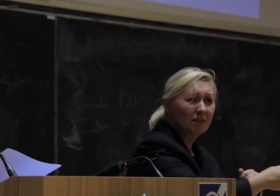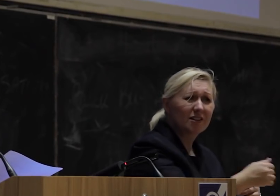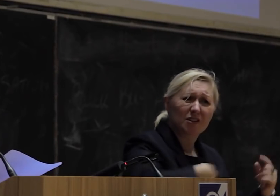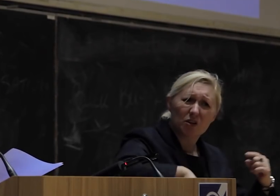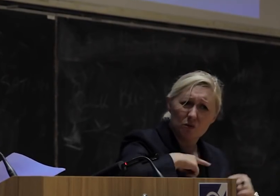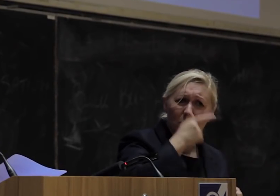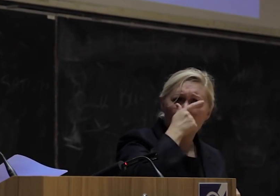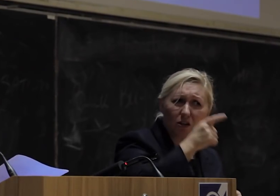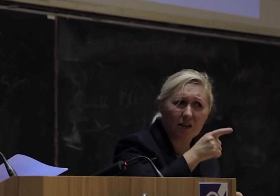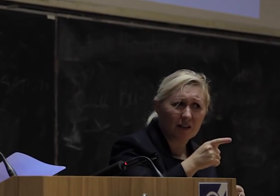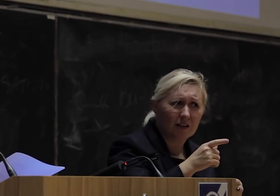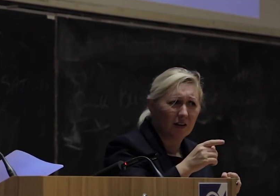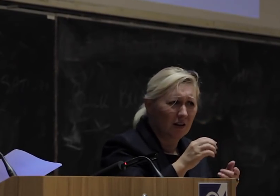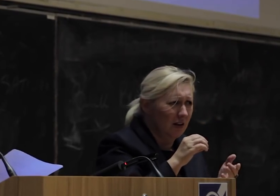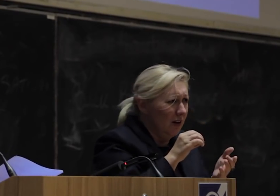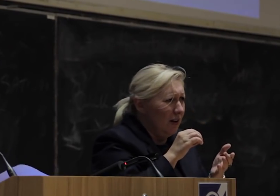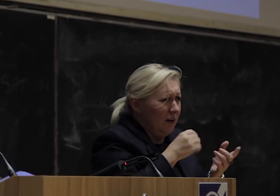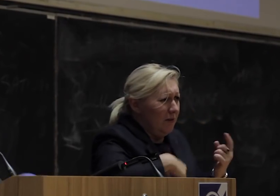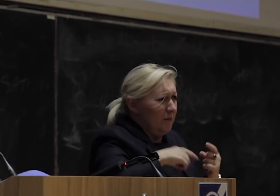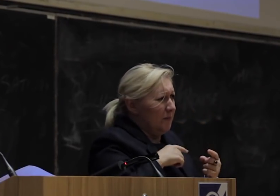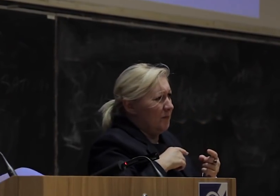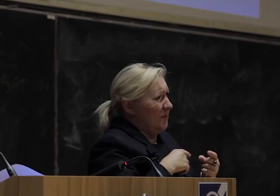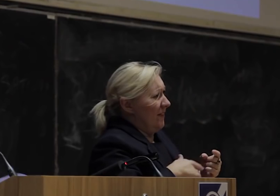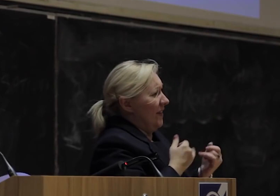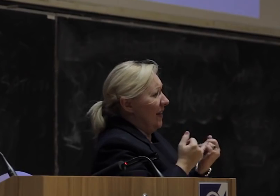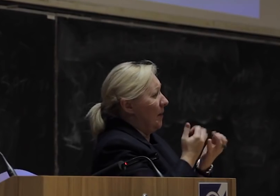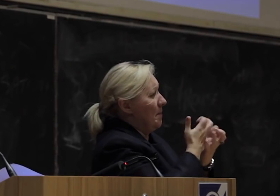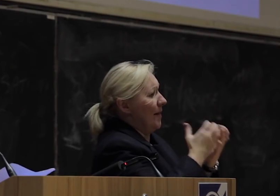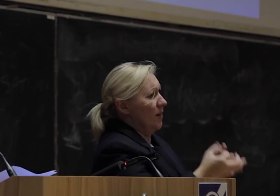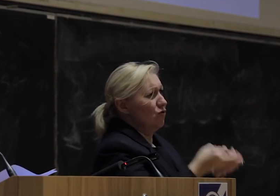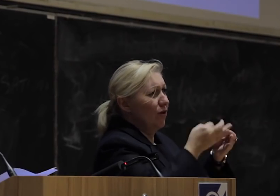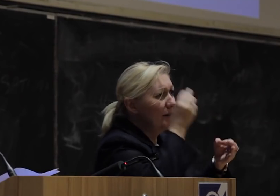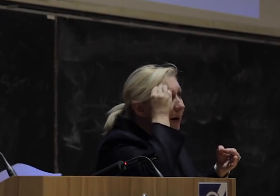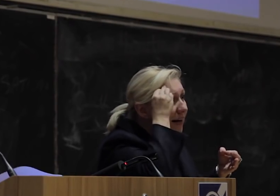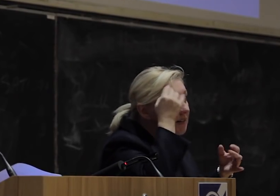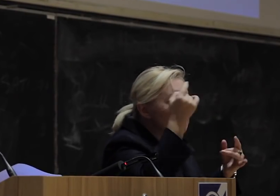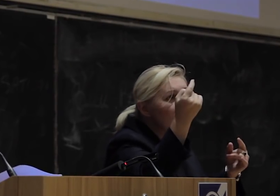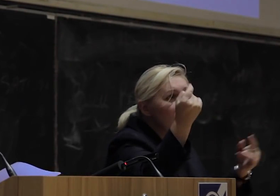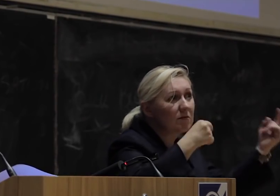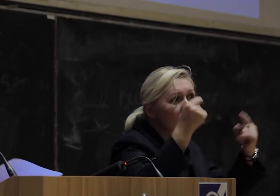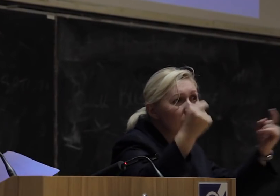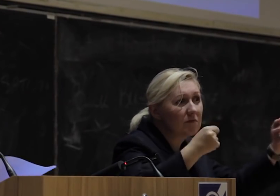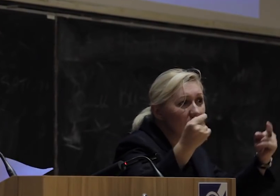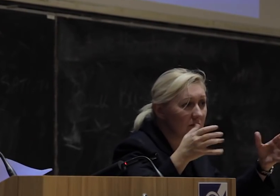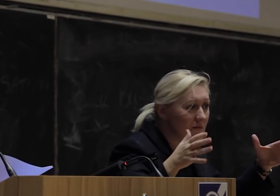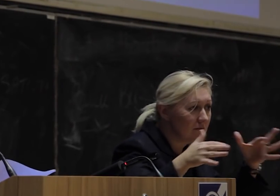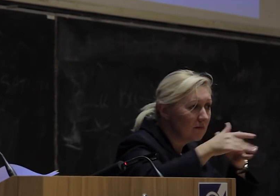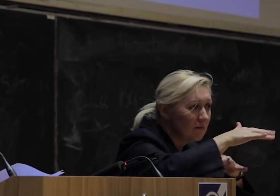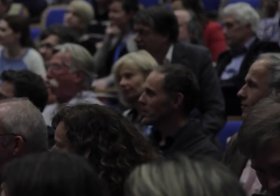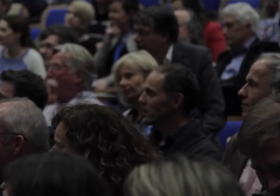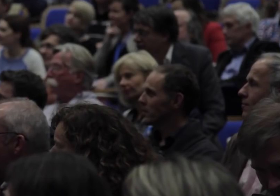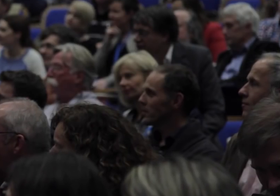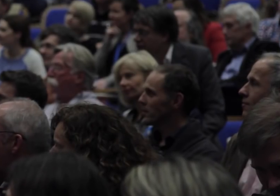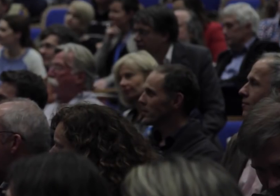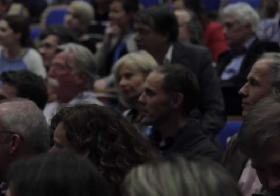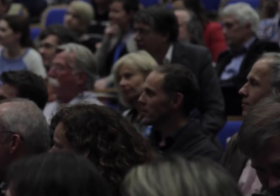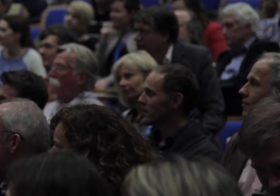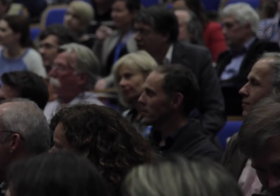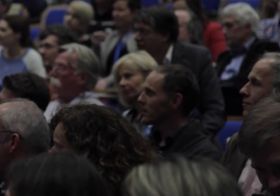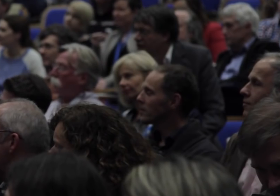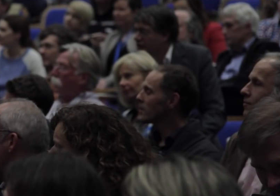and generator of talent. When you get this many great minds together, pooled from all around the world, you get great ideas.